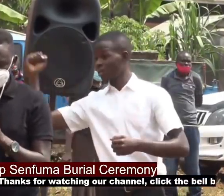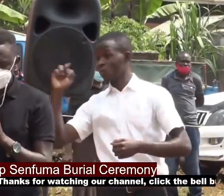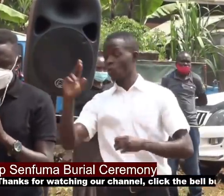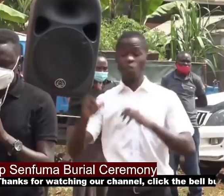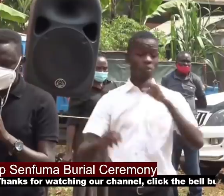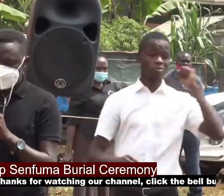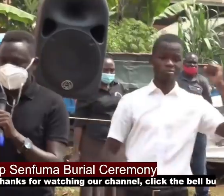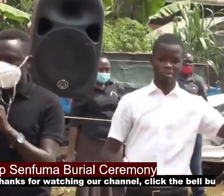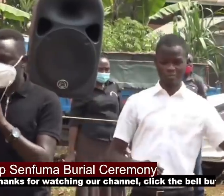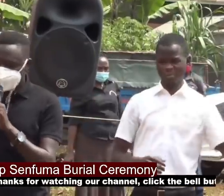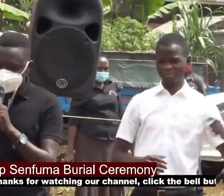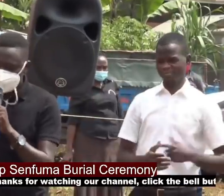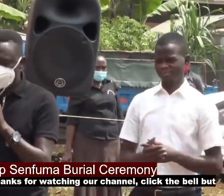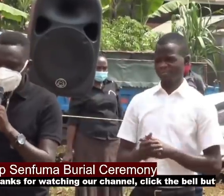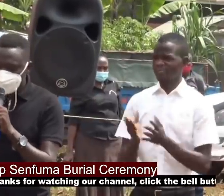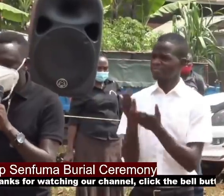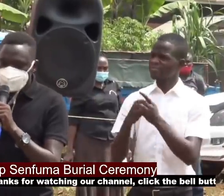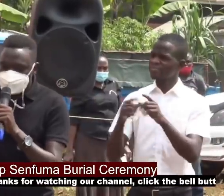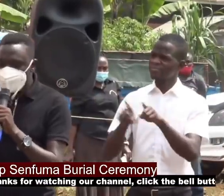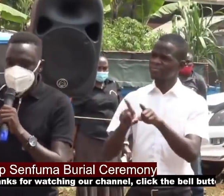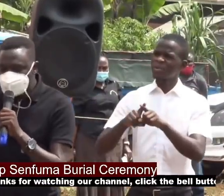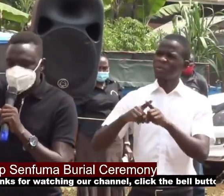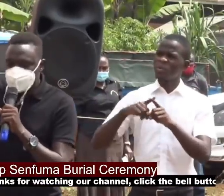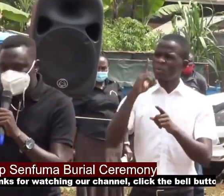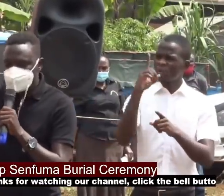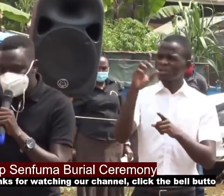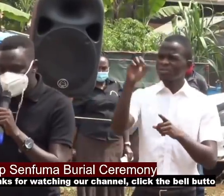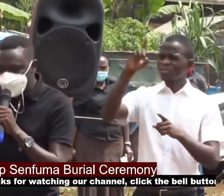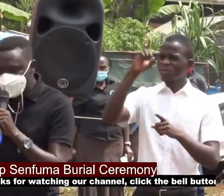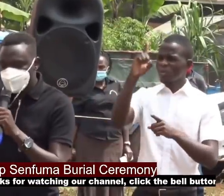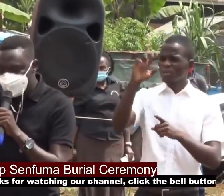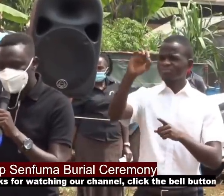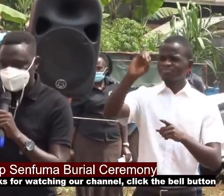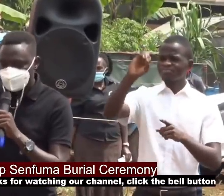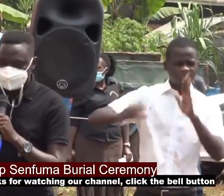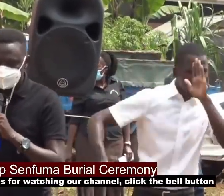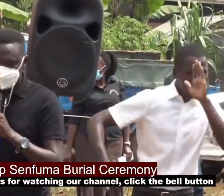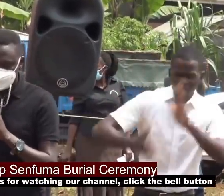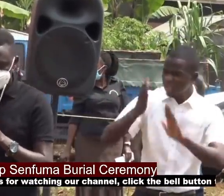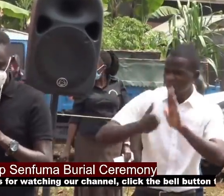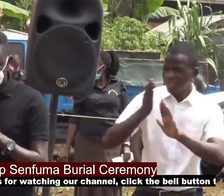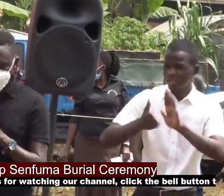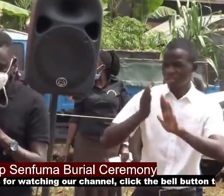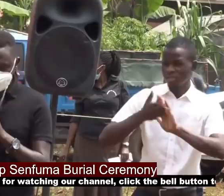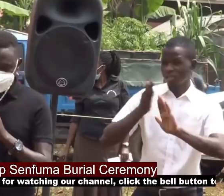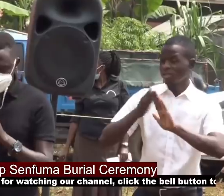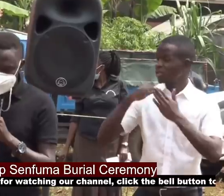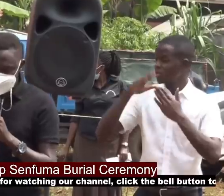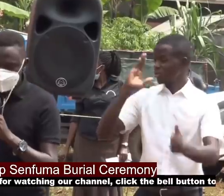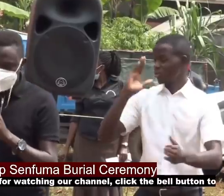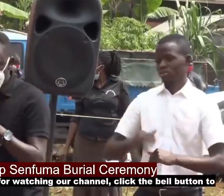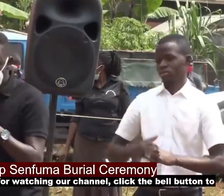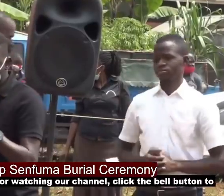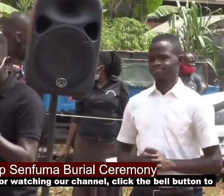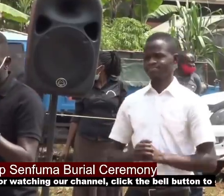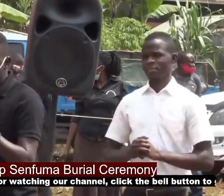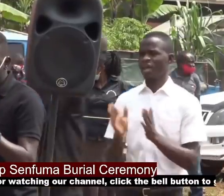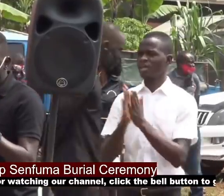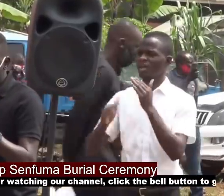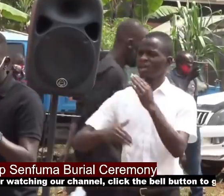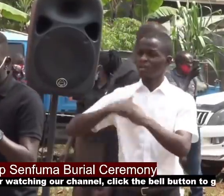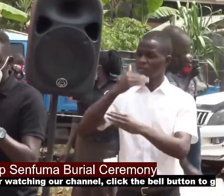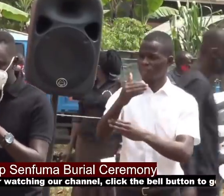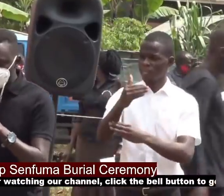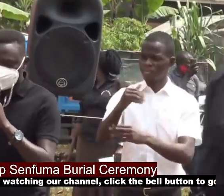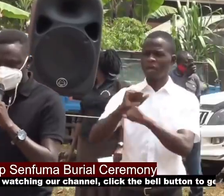stone, it spins you around. Like 180 speed, like. It spins you at about 180